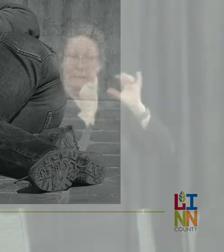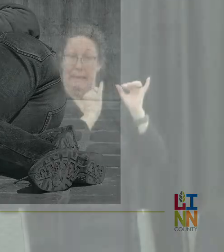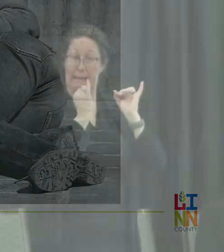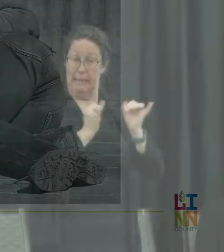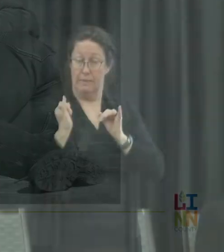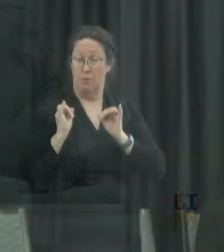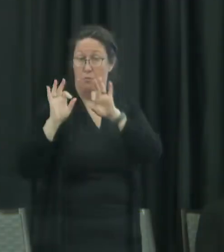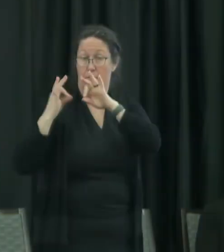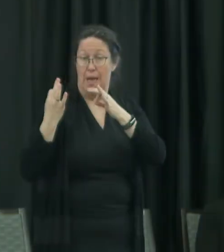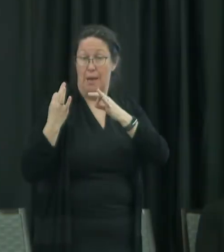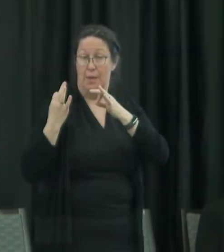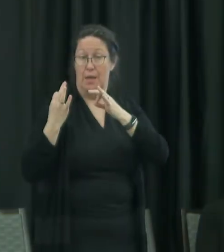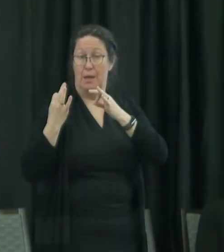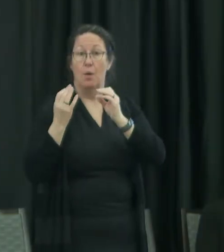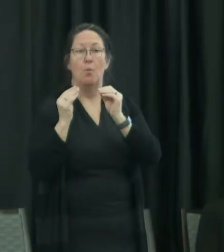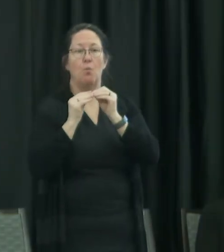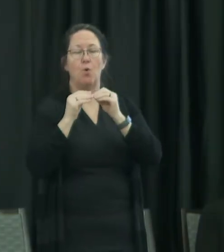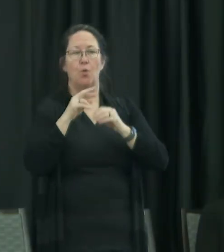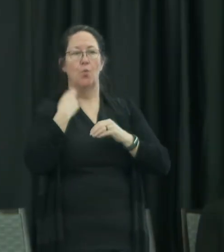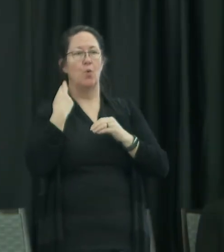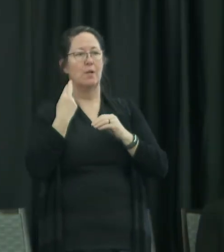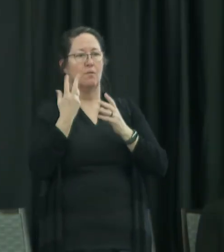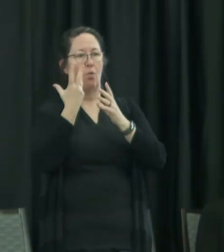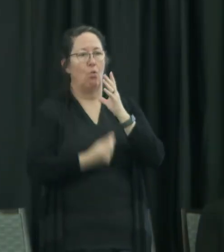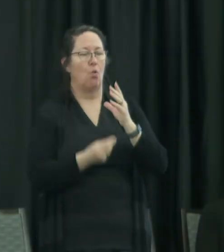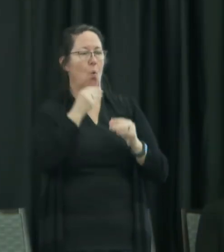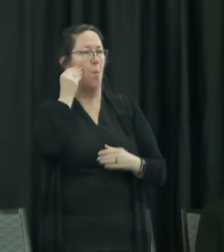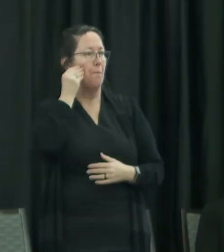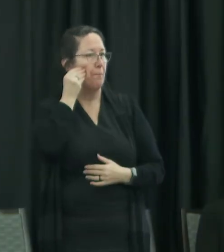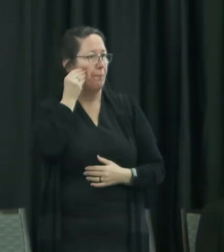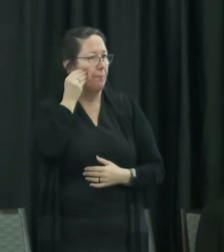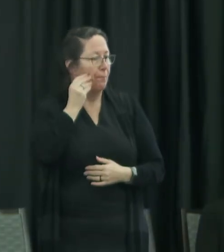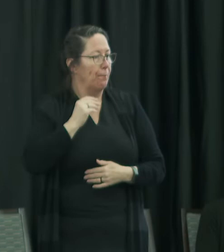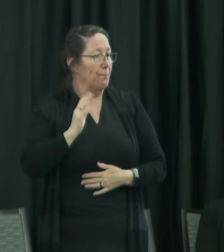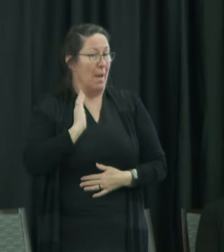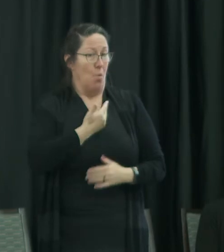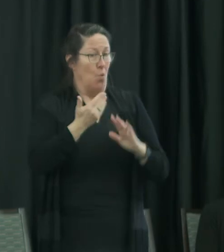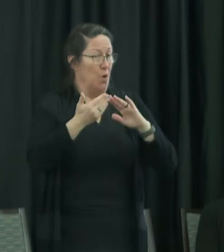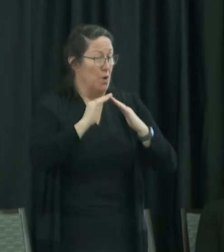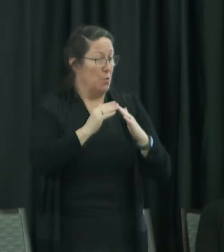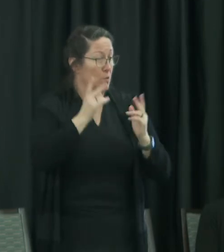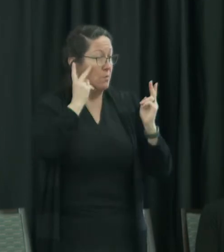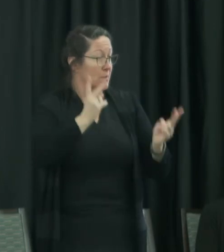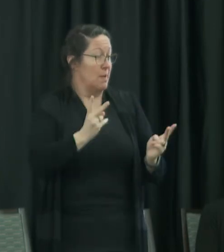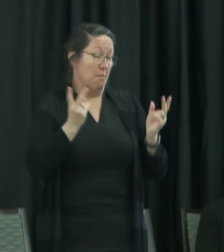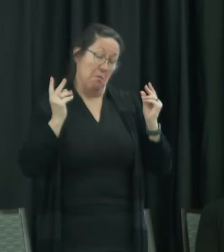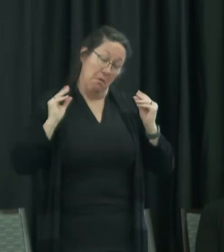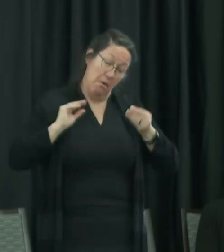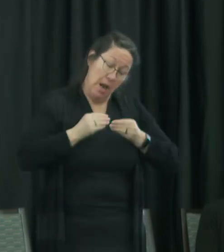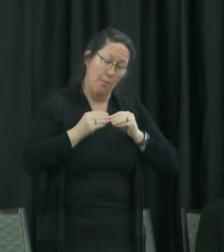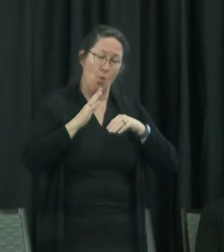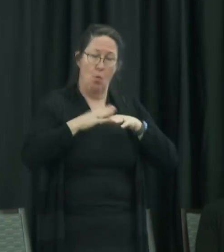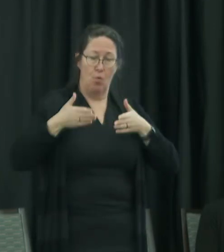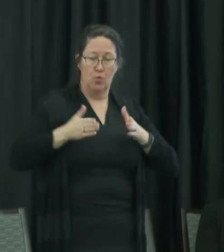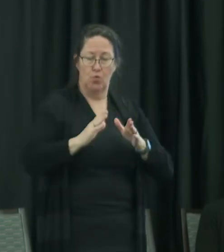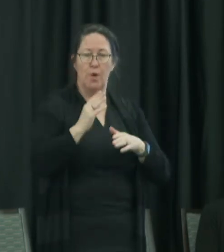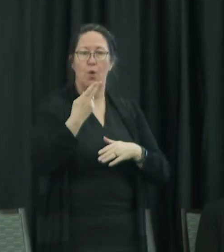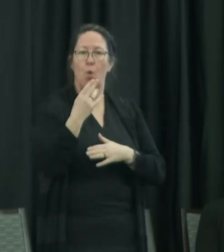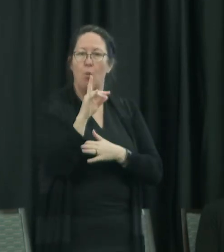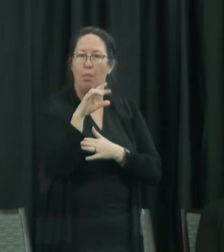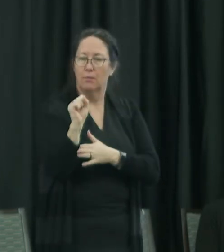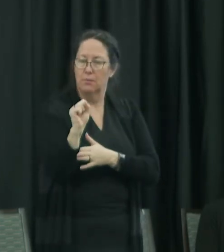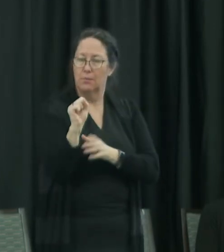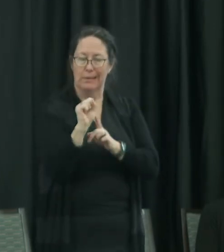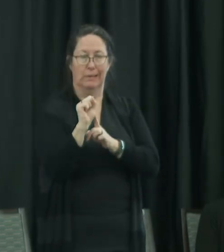and family from being more at risk of being homeless. Our community has seen record number of on-the-street homeless,